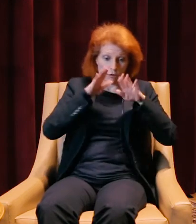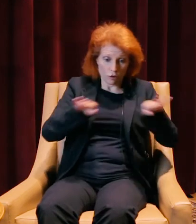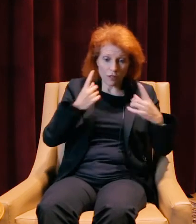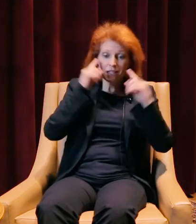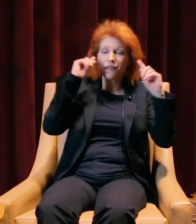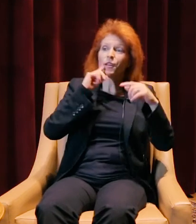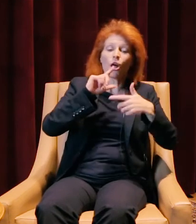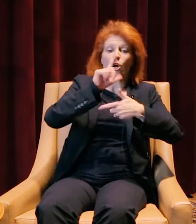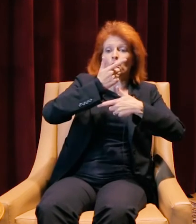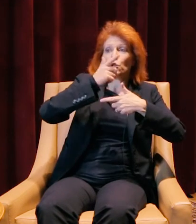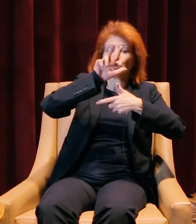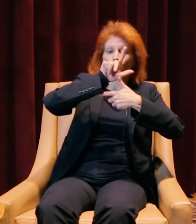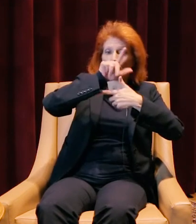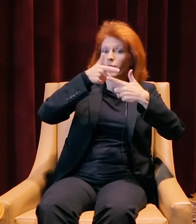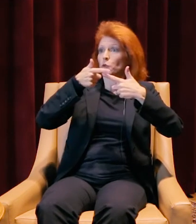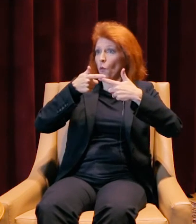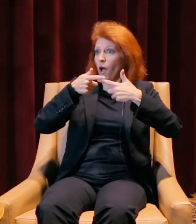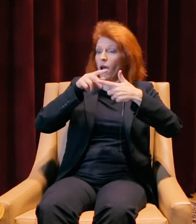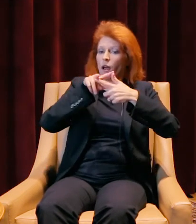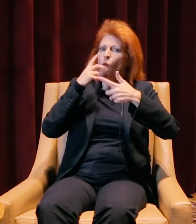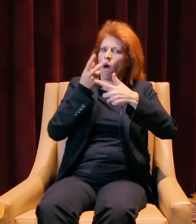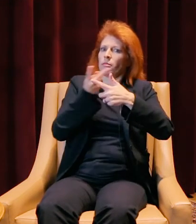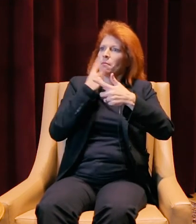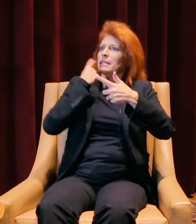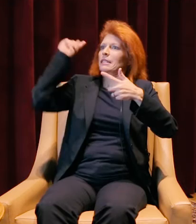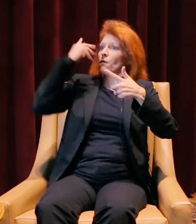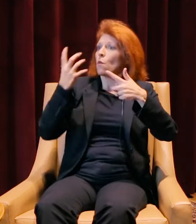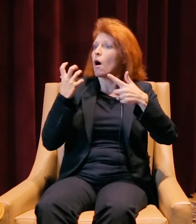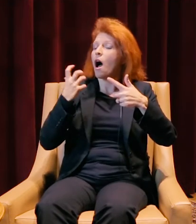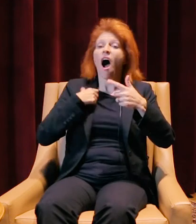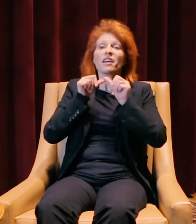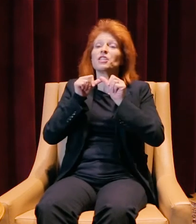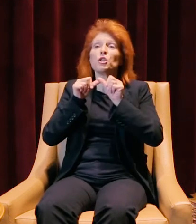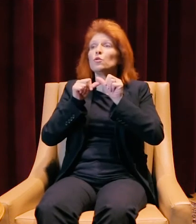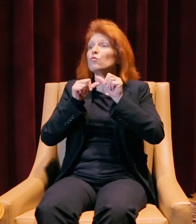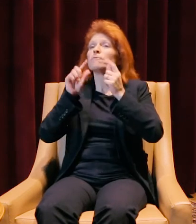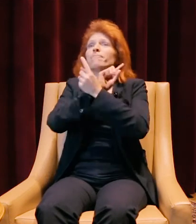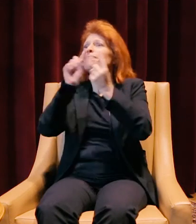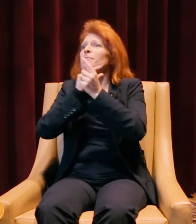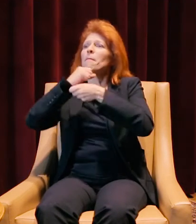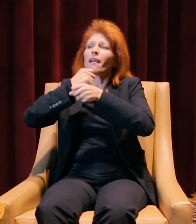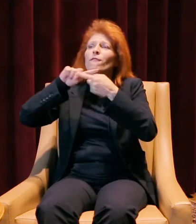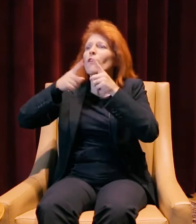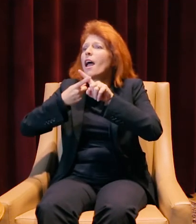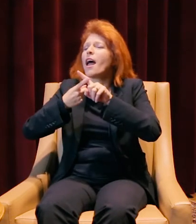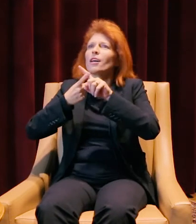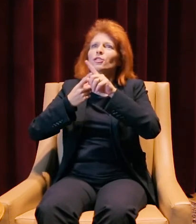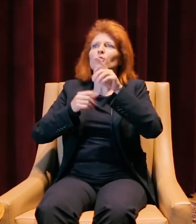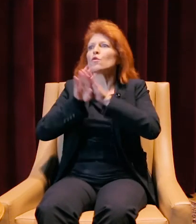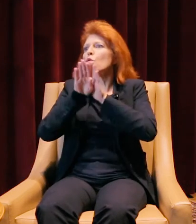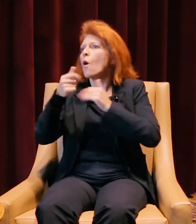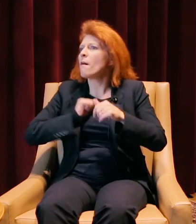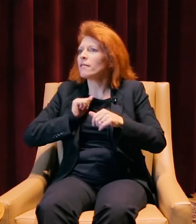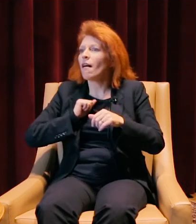they're 21 and 23, and that I continue to grow and make new friends and be happy in life and help